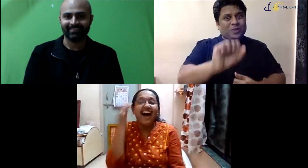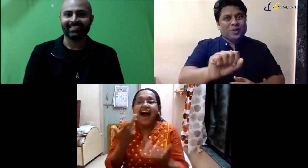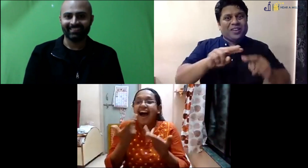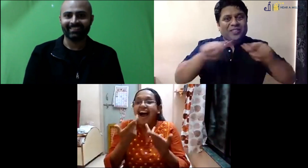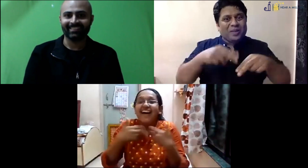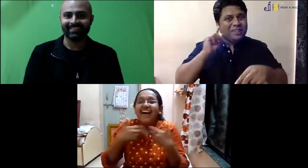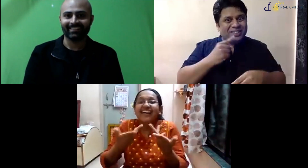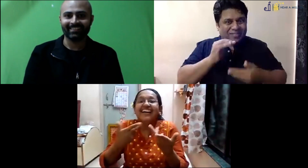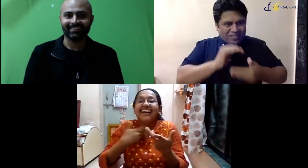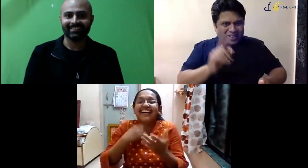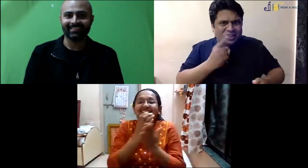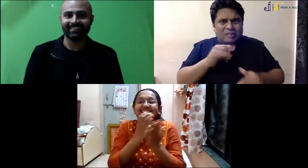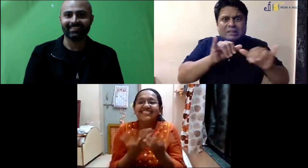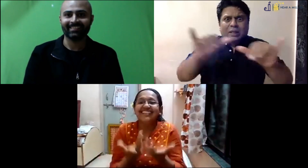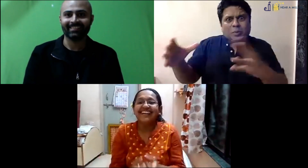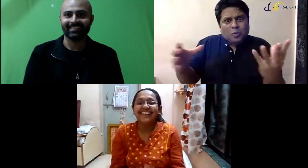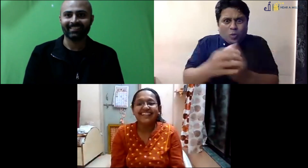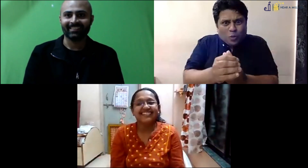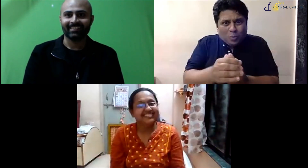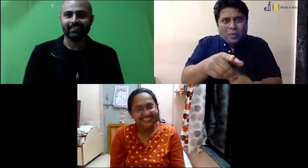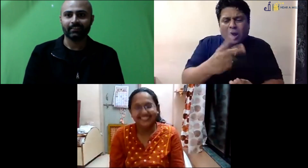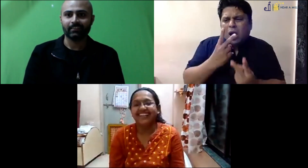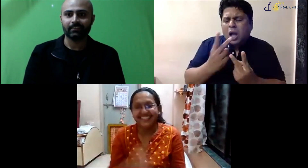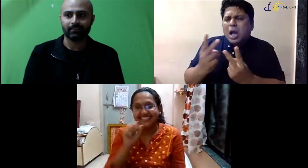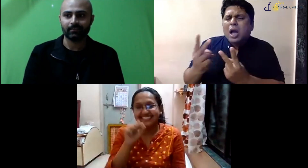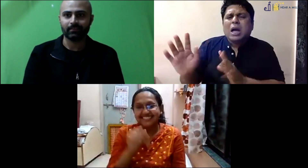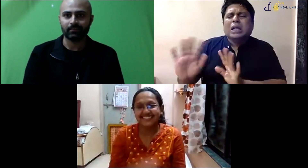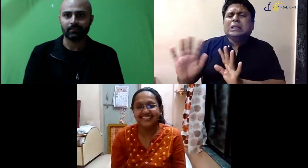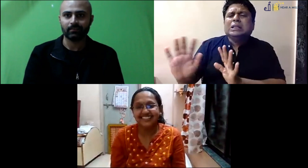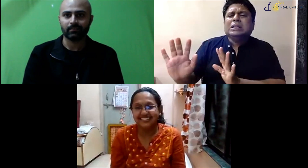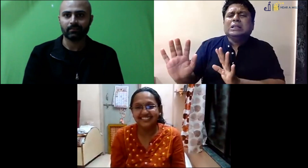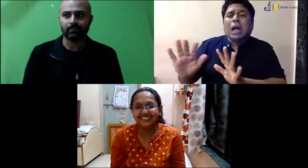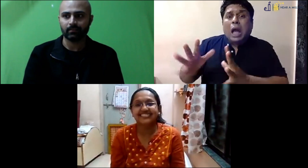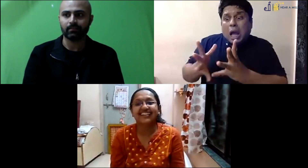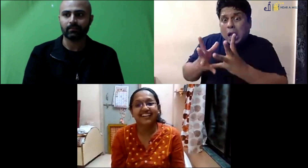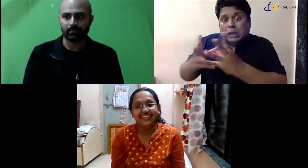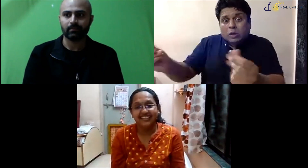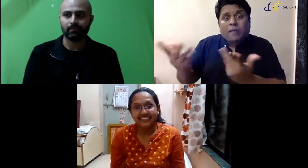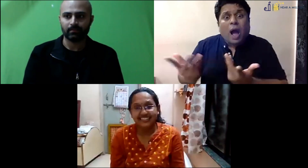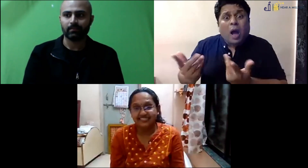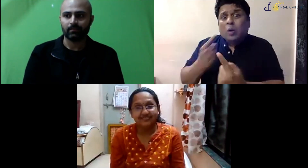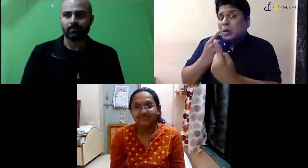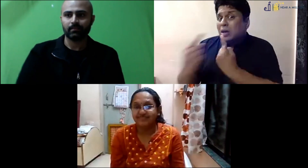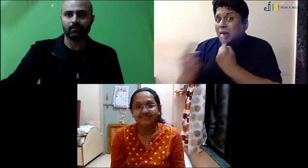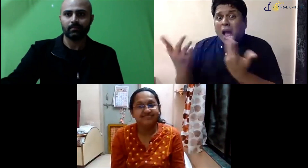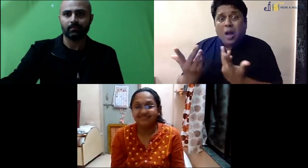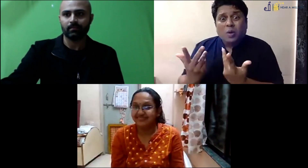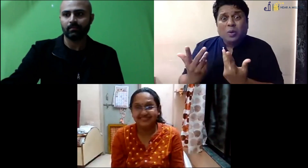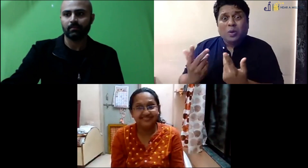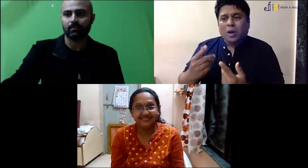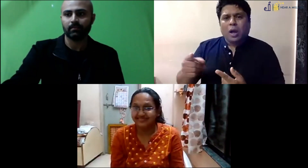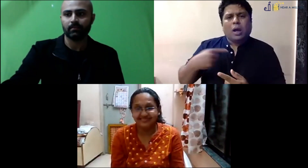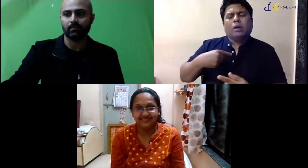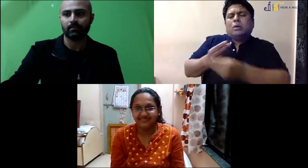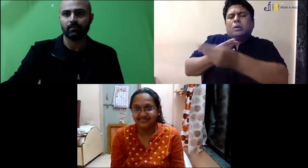help. Right, but I don't know how I can join the course. You can see the things are happening around you,